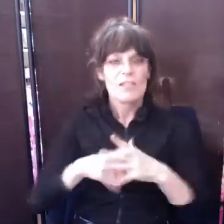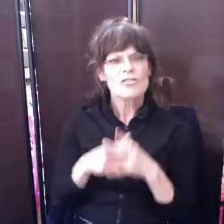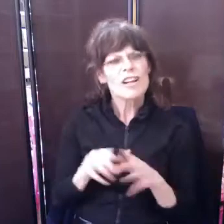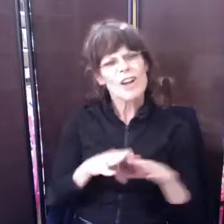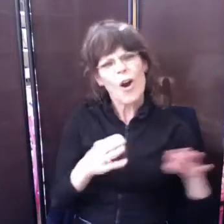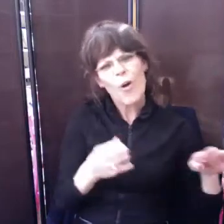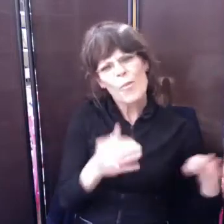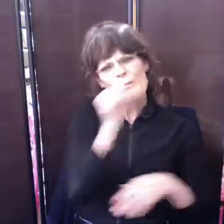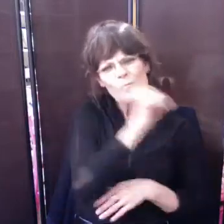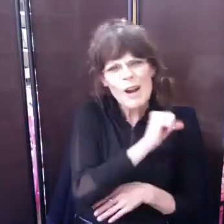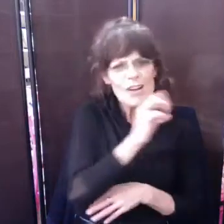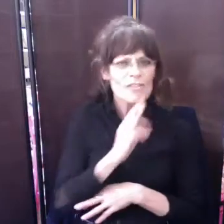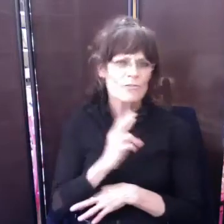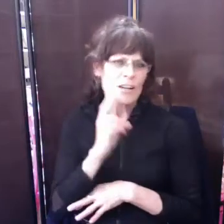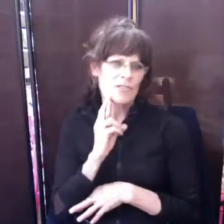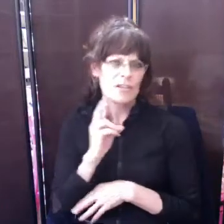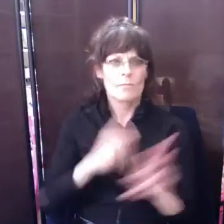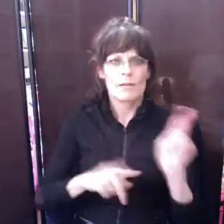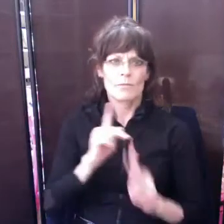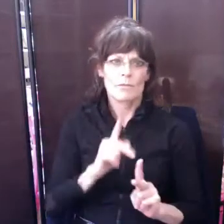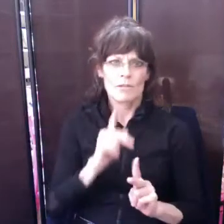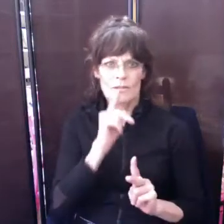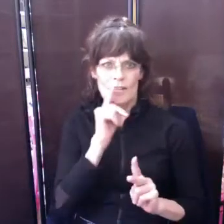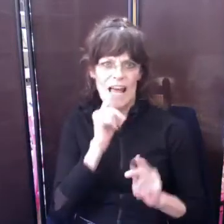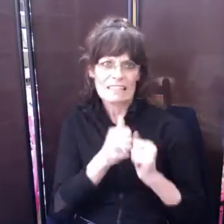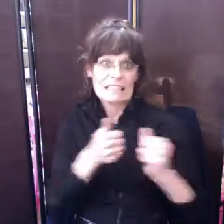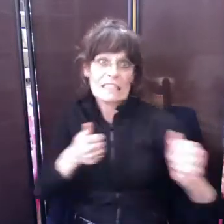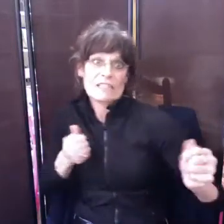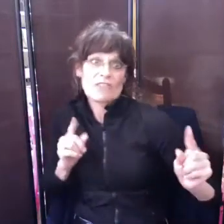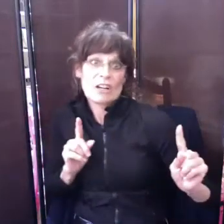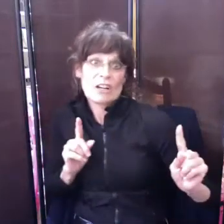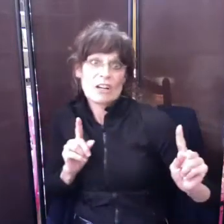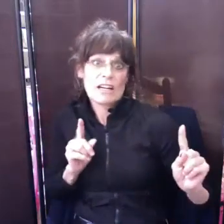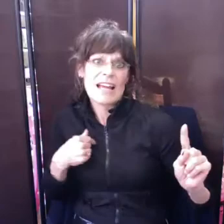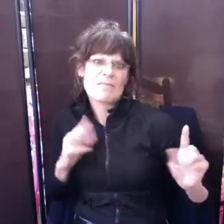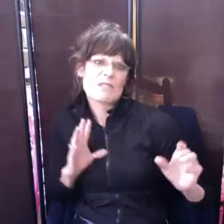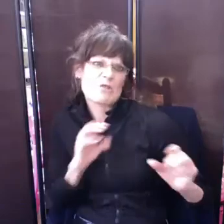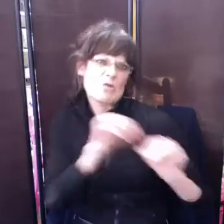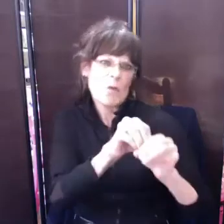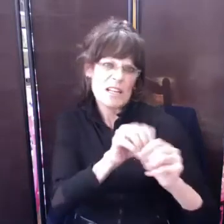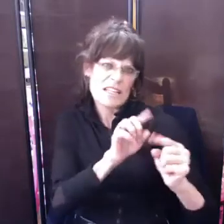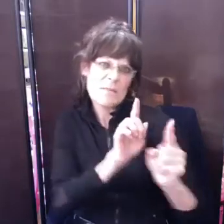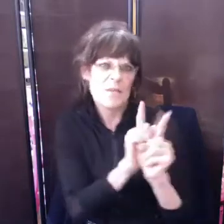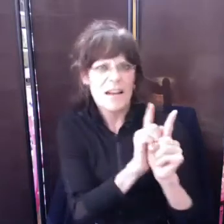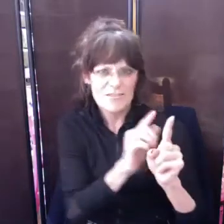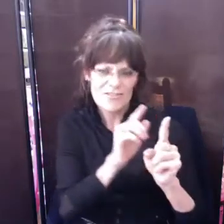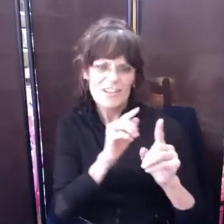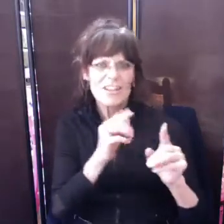and restaurants, and, you know, people are not socially distancing. Man, I'd be right in there, not socially distancing, drinking, going home